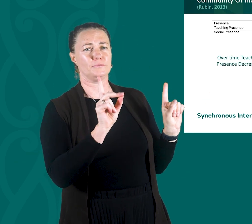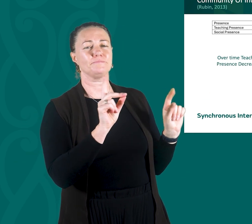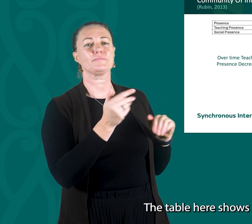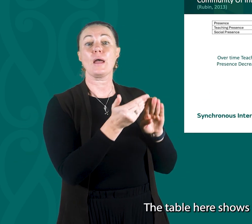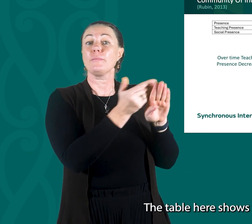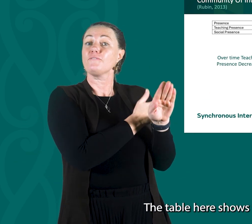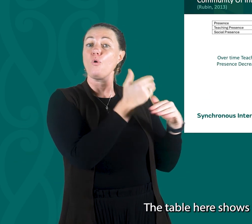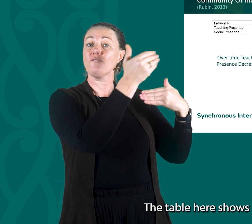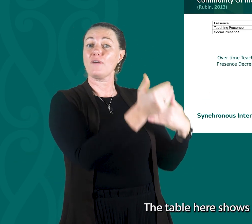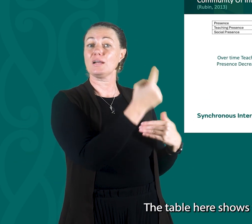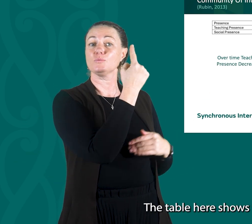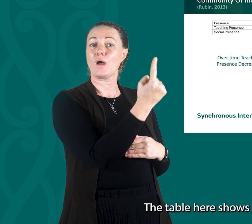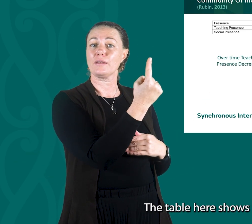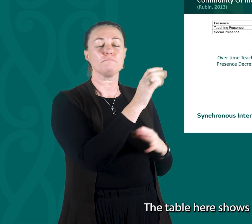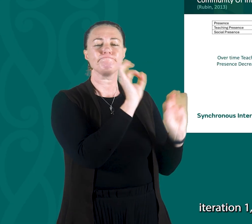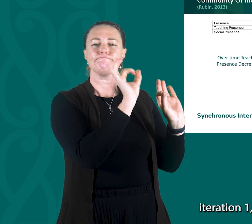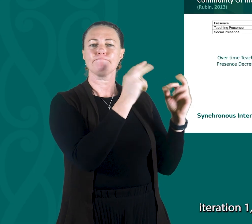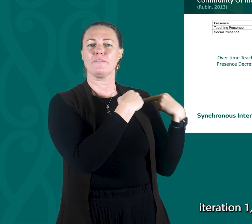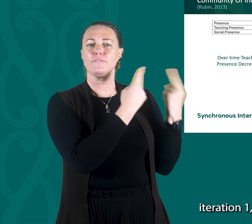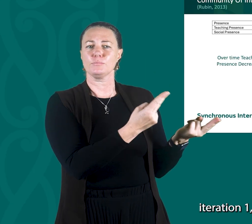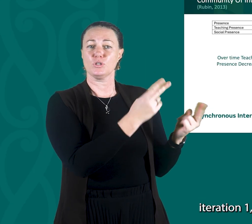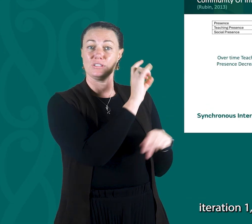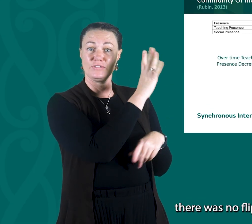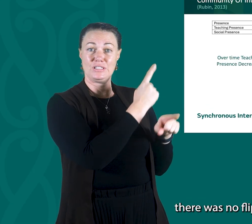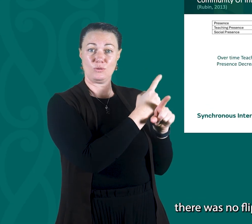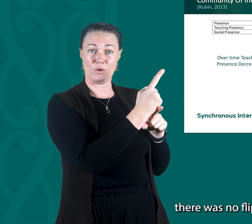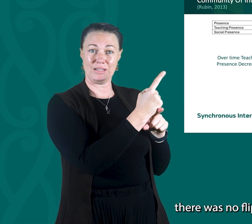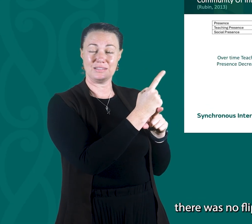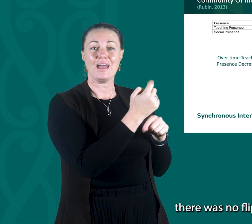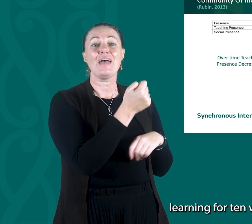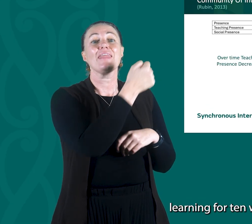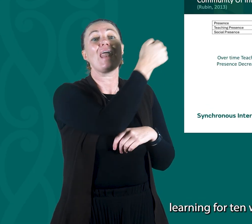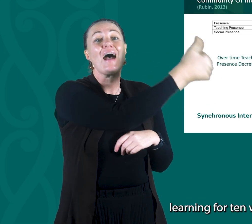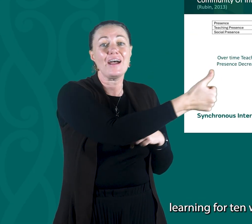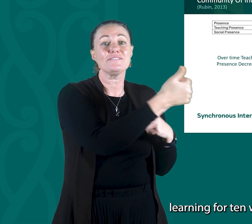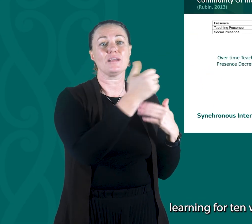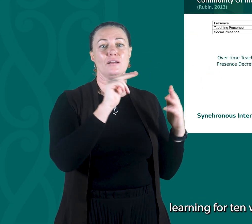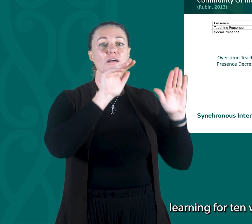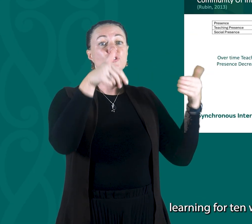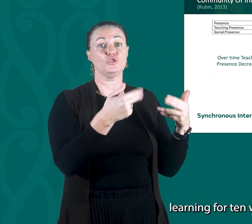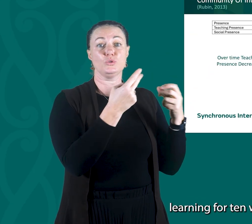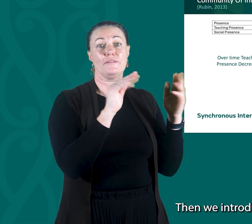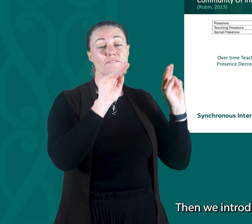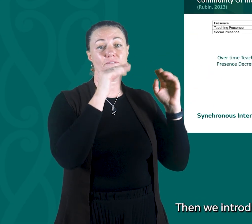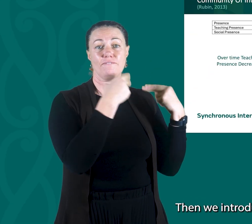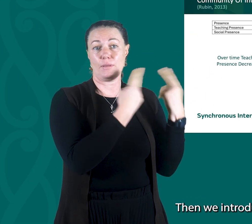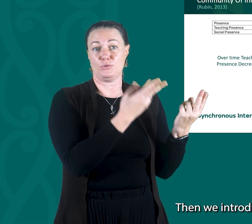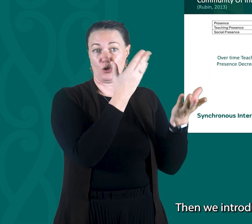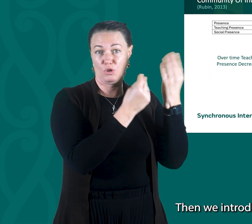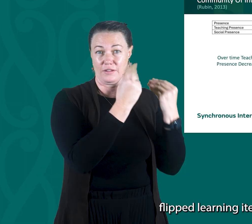The table here shows that before iteration 1, there was no flipped learning for 10 weeks. Then we introduced